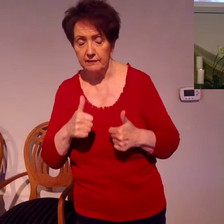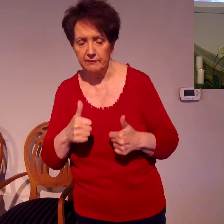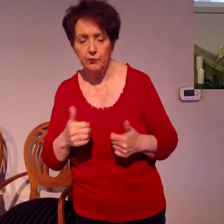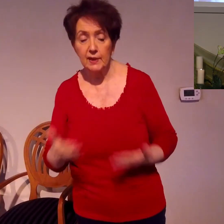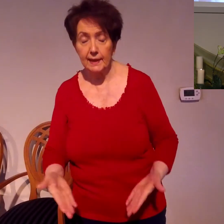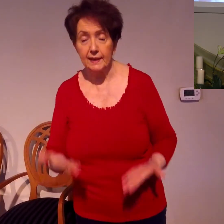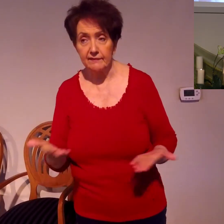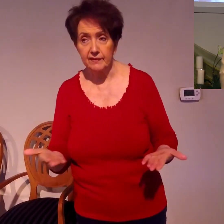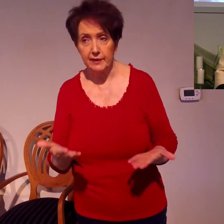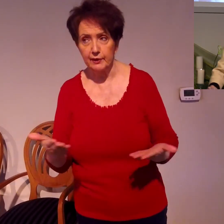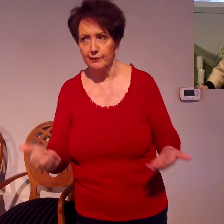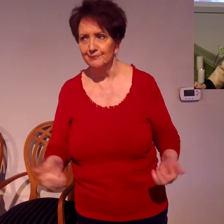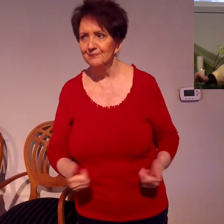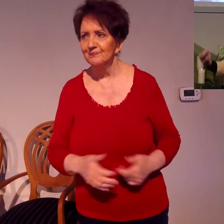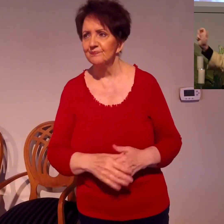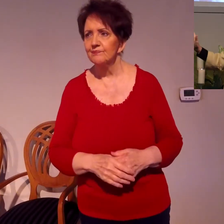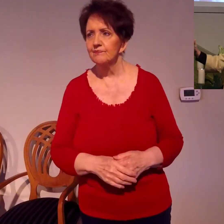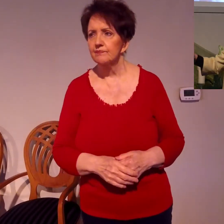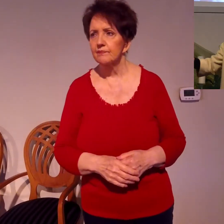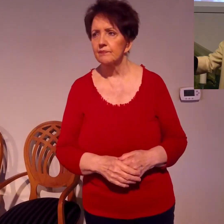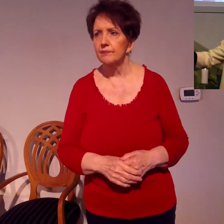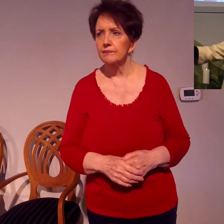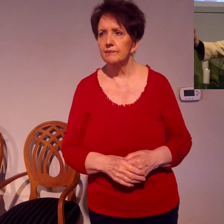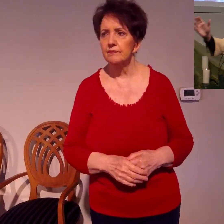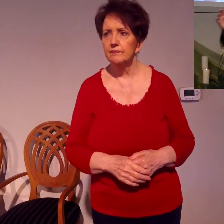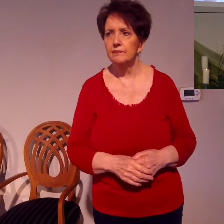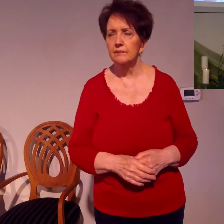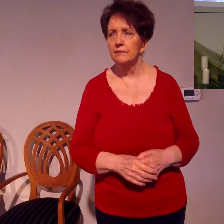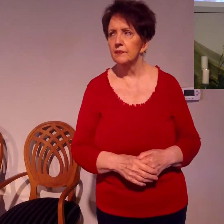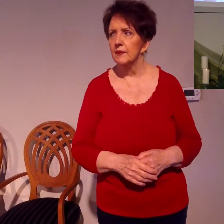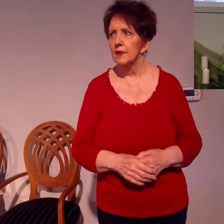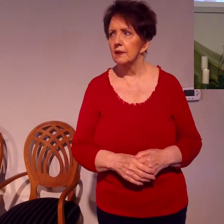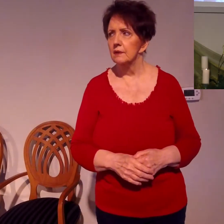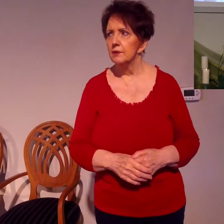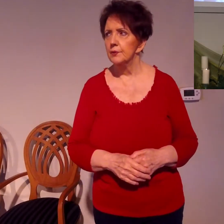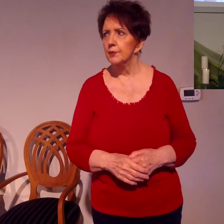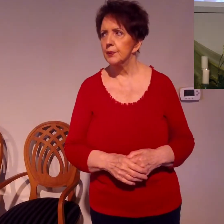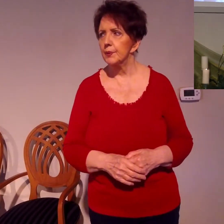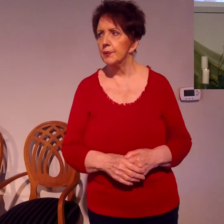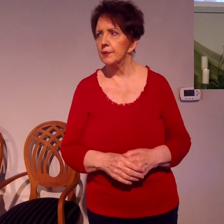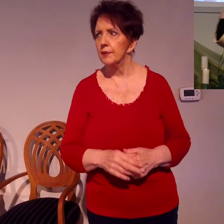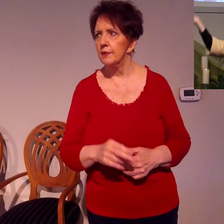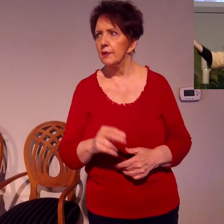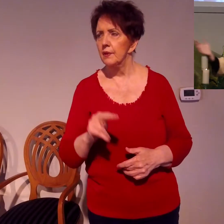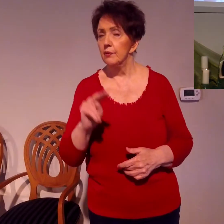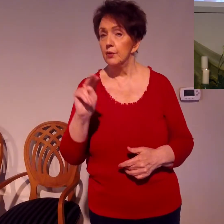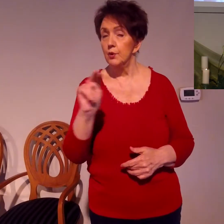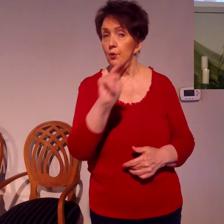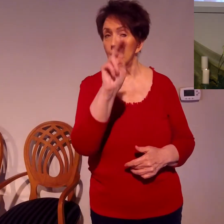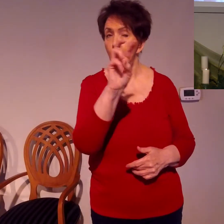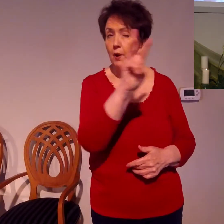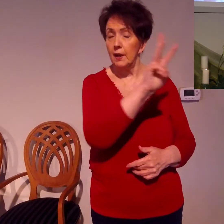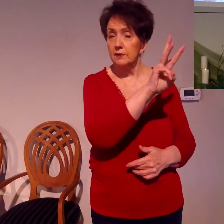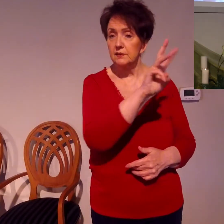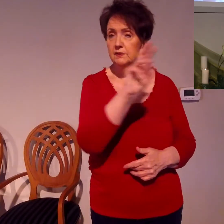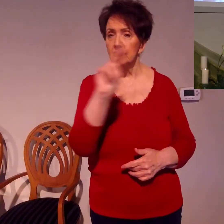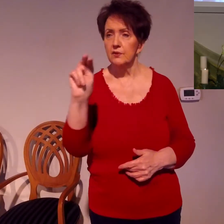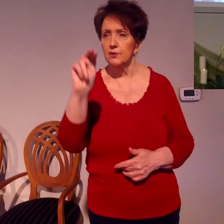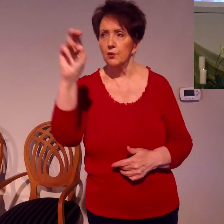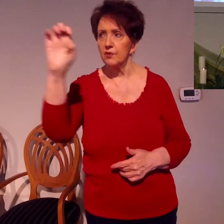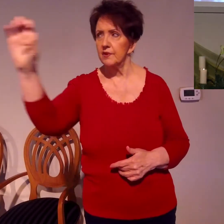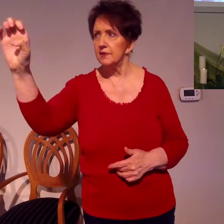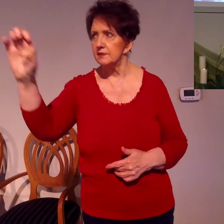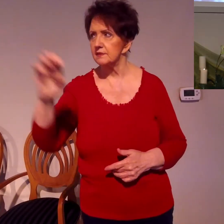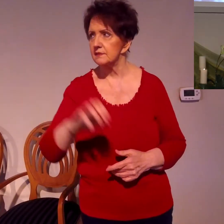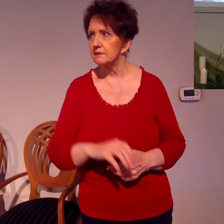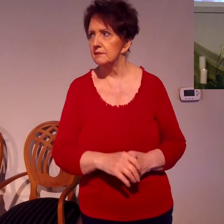Okay, let's be clear. This is like a second place. And so either the Northwest or the Northeast.